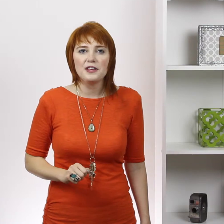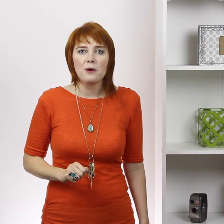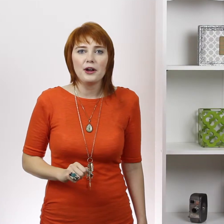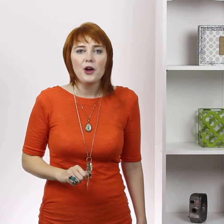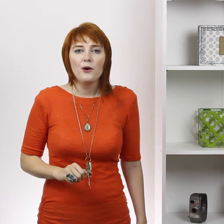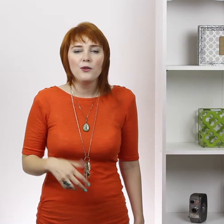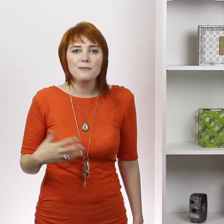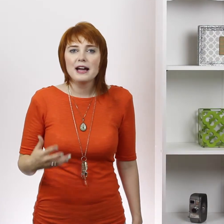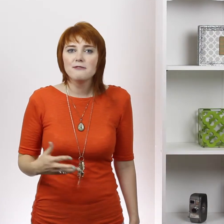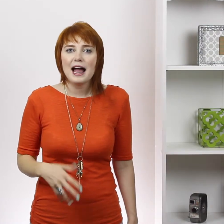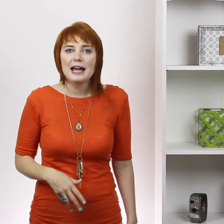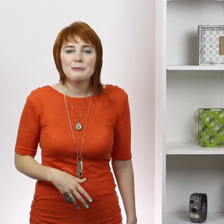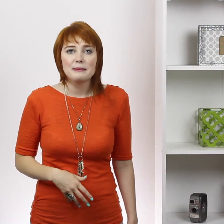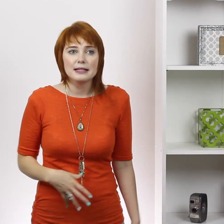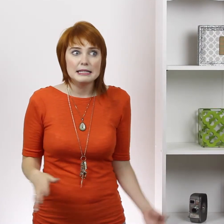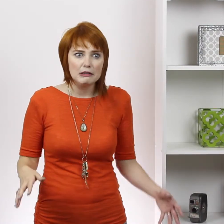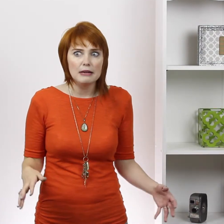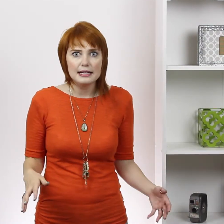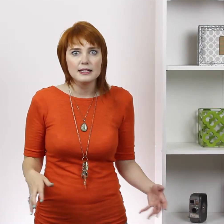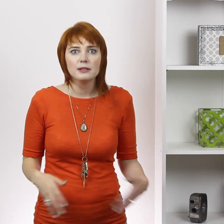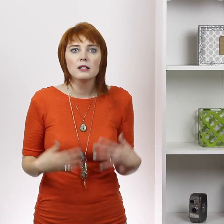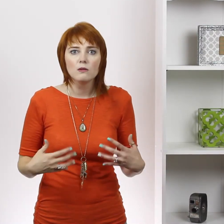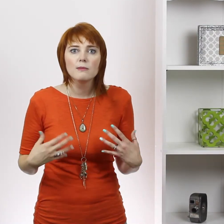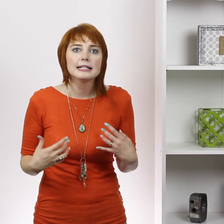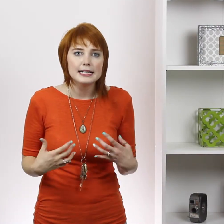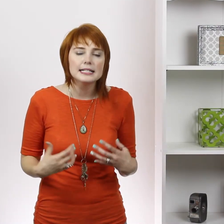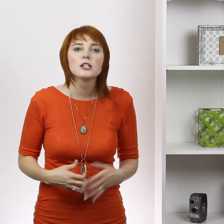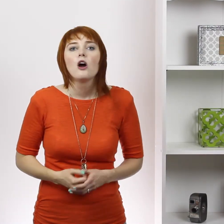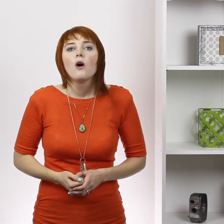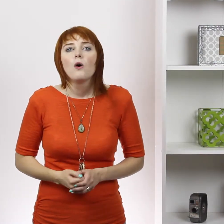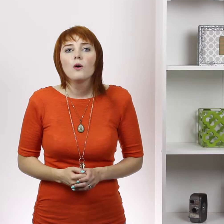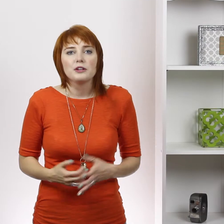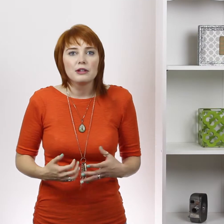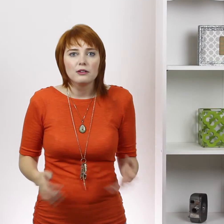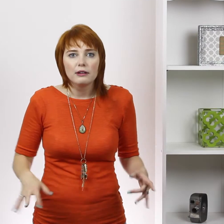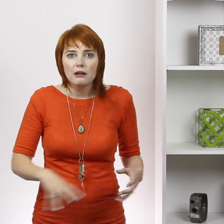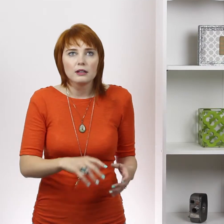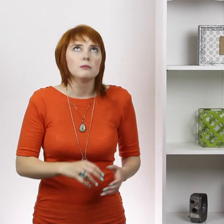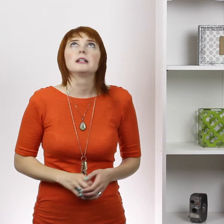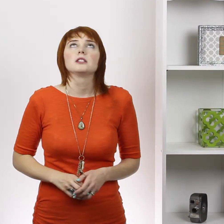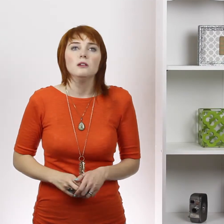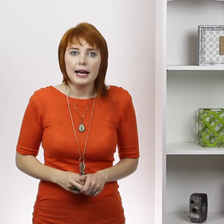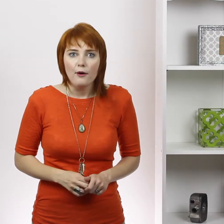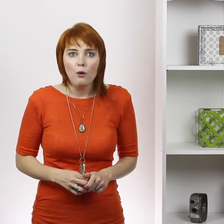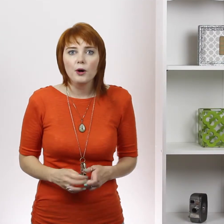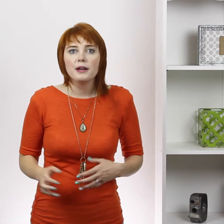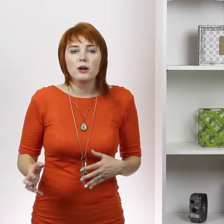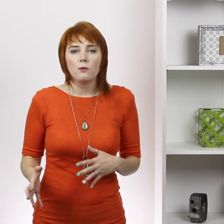that they want to hold their pet rat, maybe they see a rat somewhere, oh my gosh, or you know like on the ground, like oh my gosh, okay. Or they want to